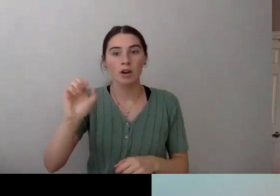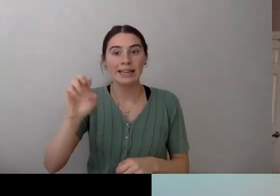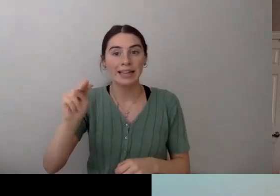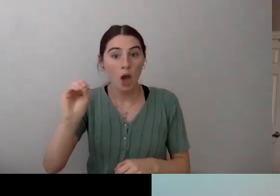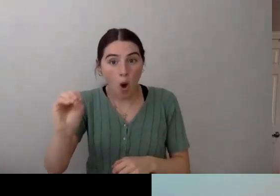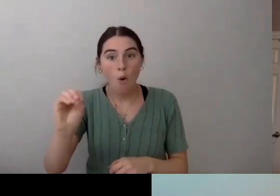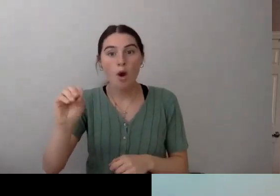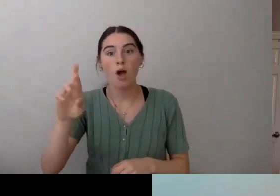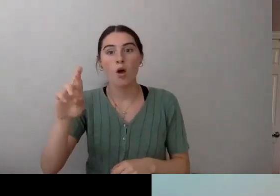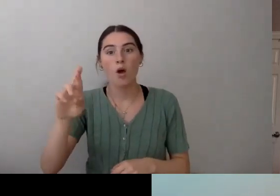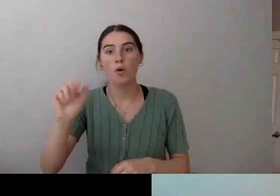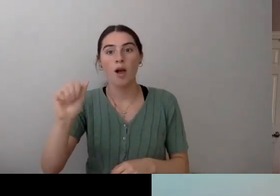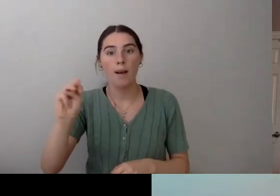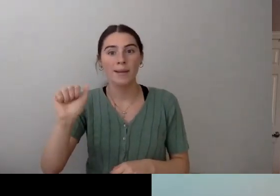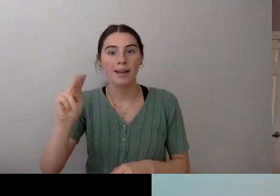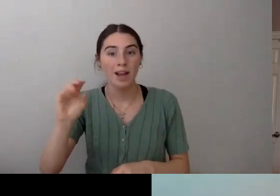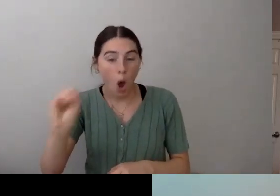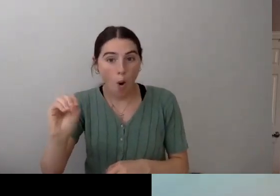Mm-mm.